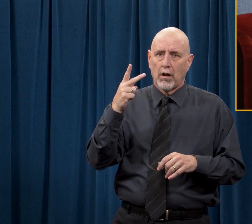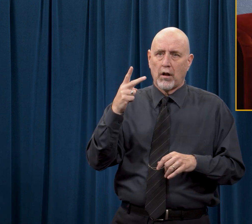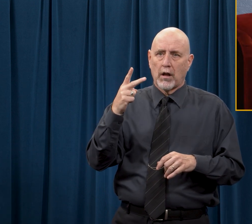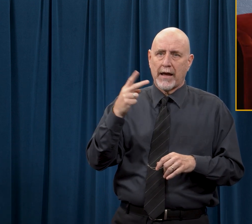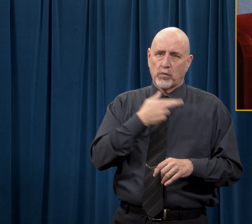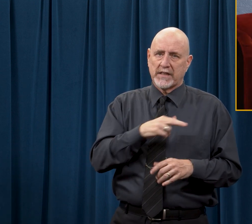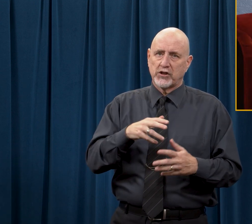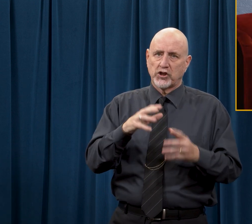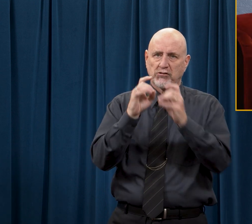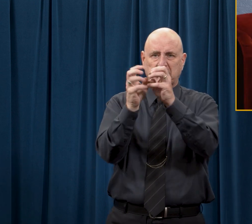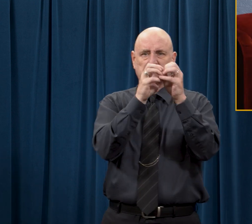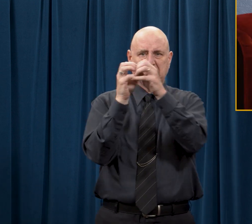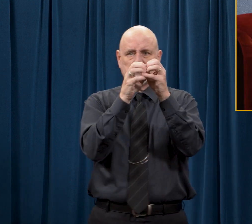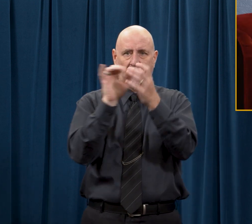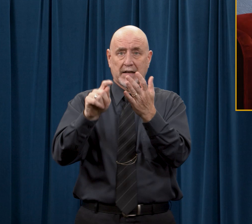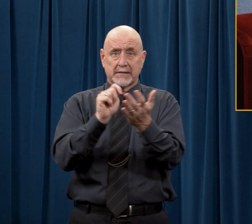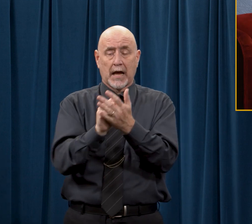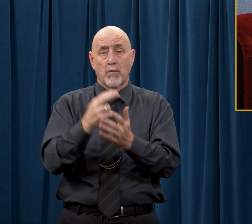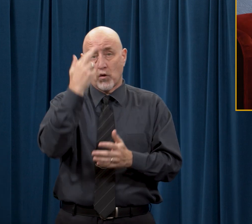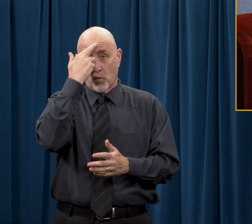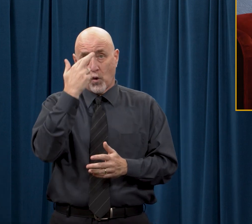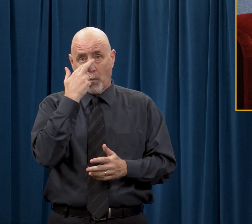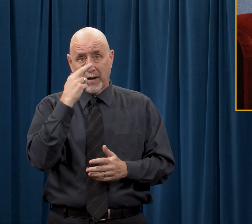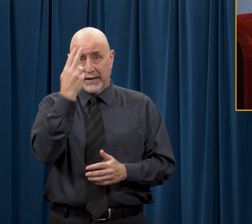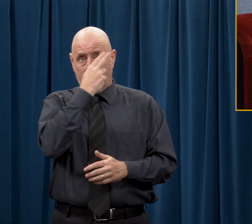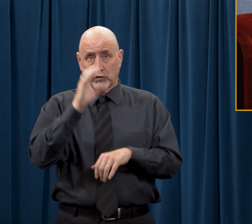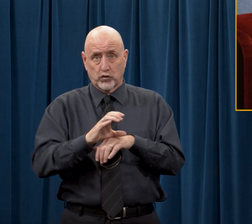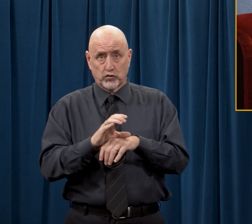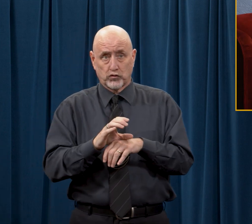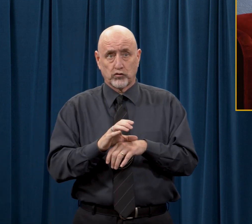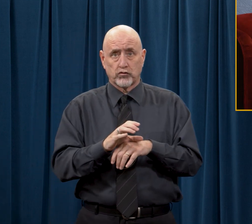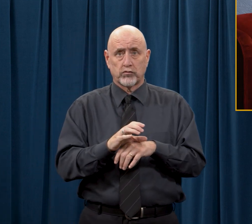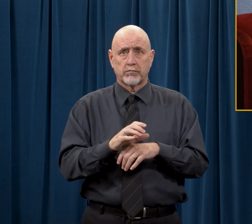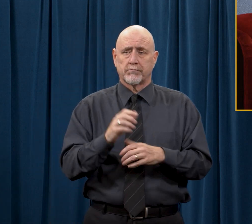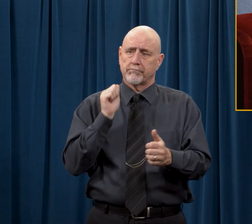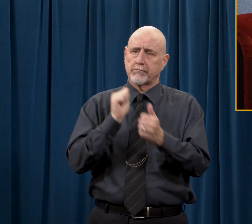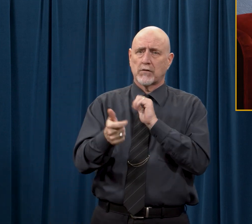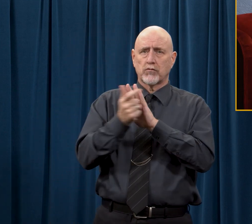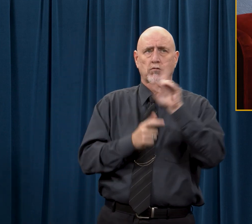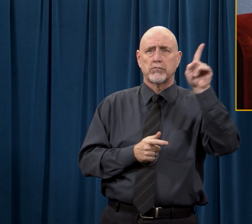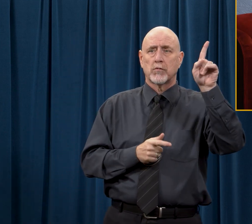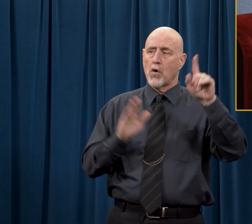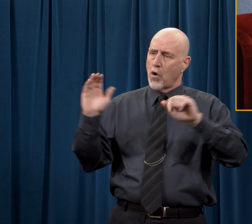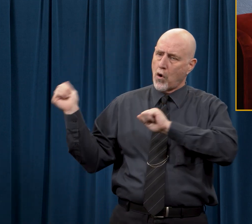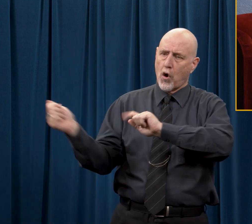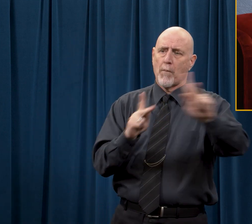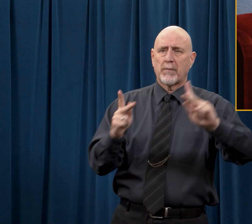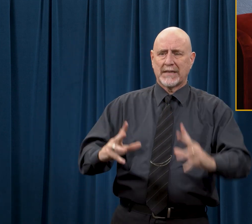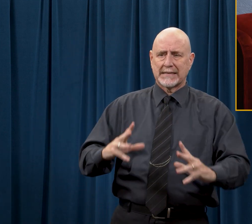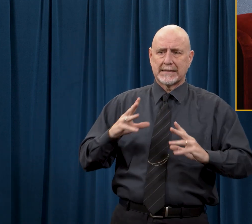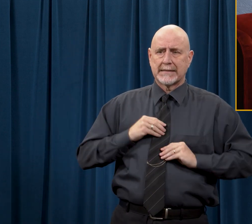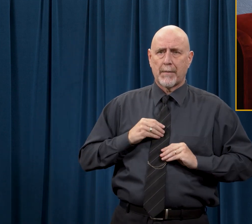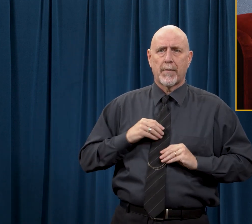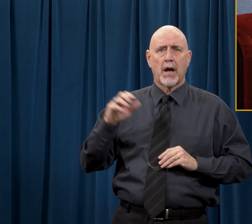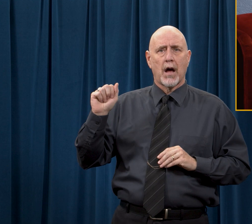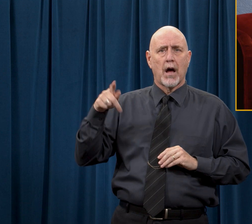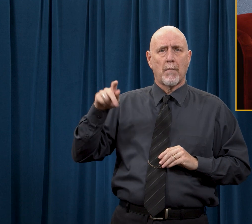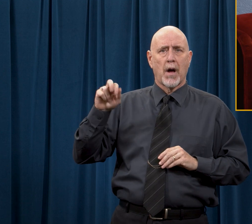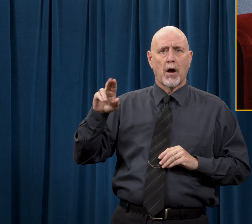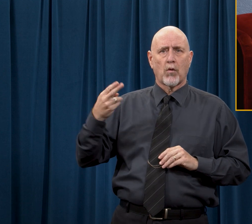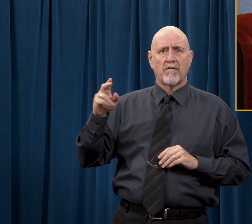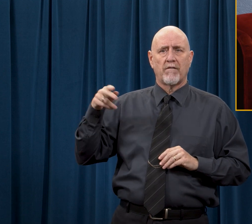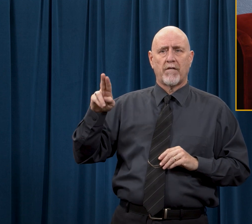religious upheaval at the time, and the Roman Catholic Church legislated that all men should accept